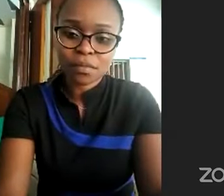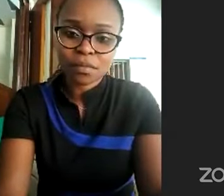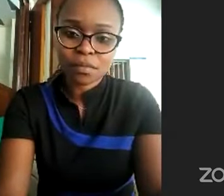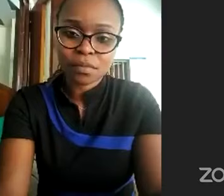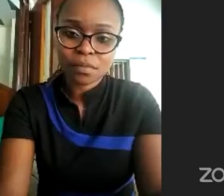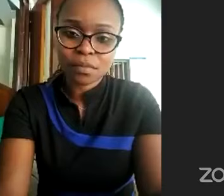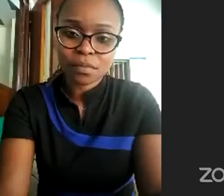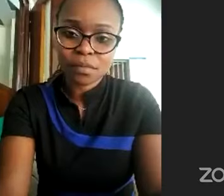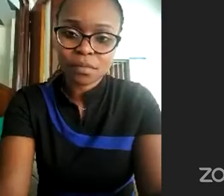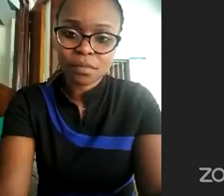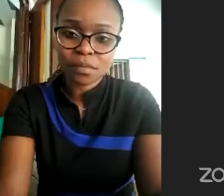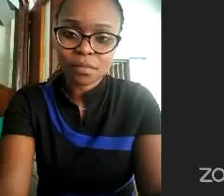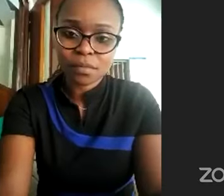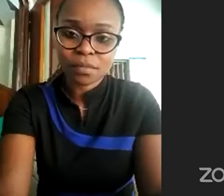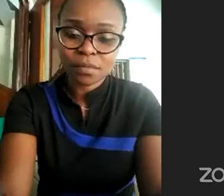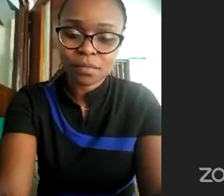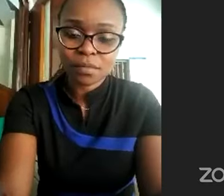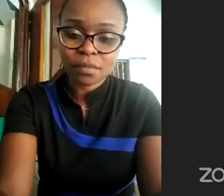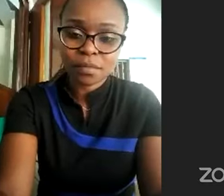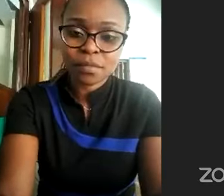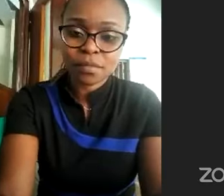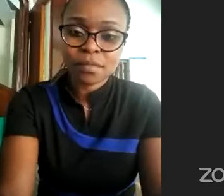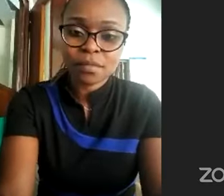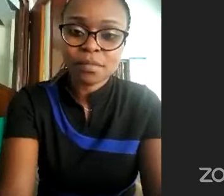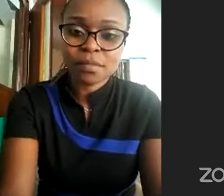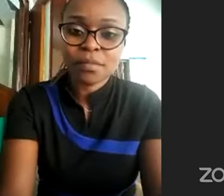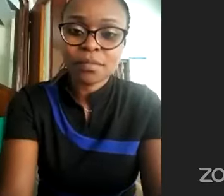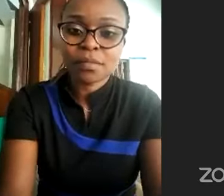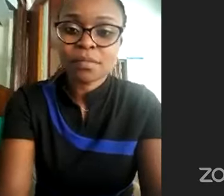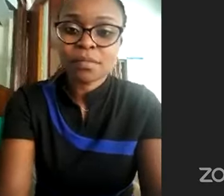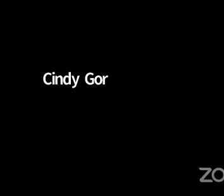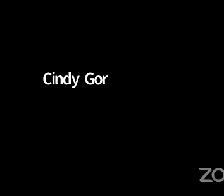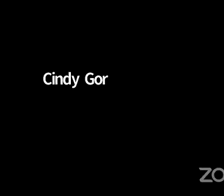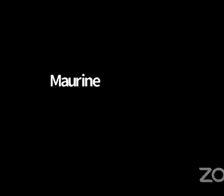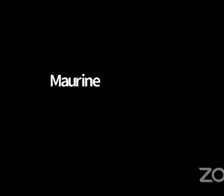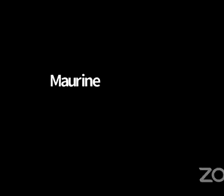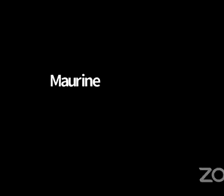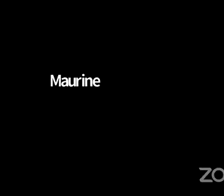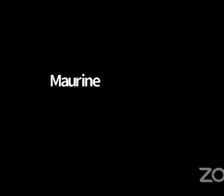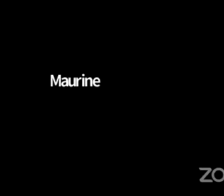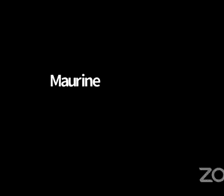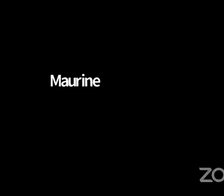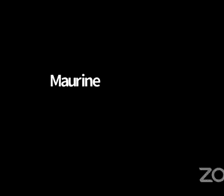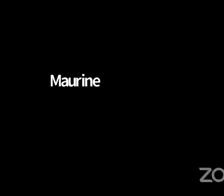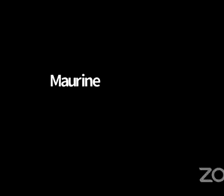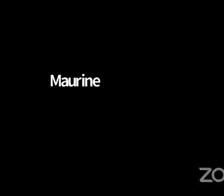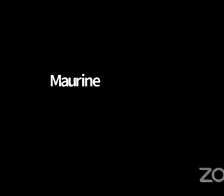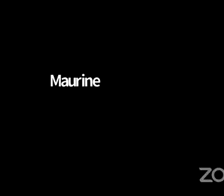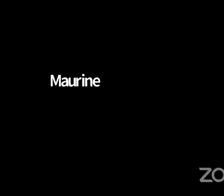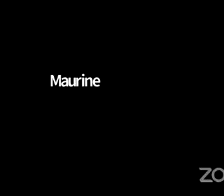disability, maybe she has got married and she has maybe two